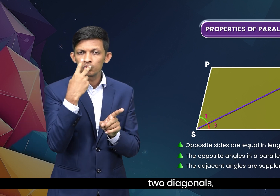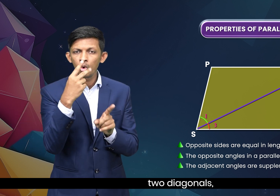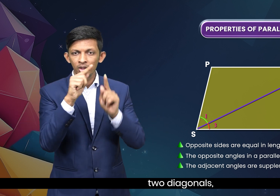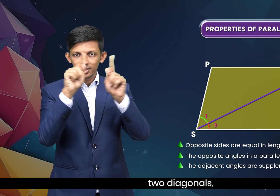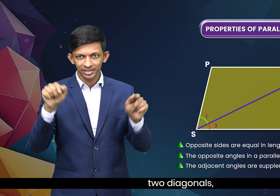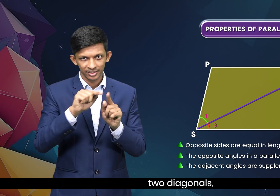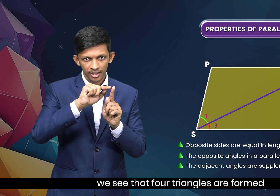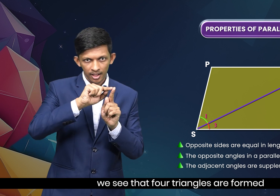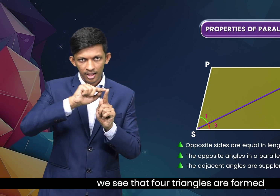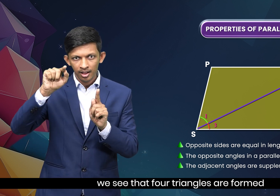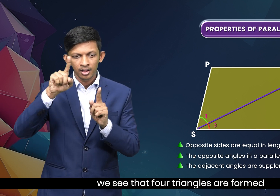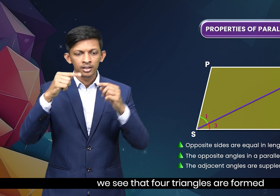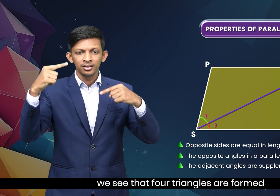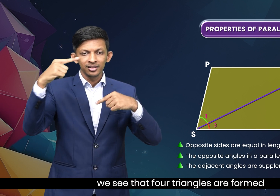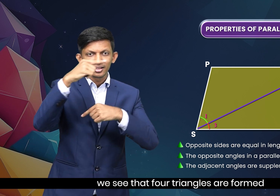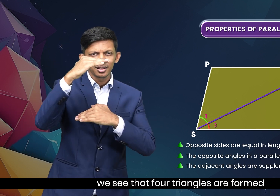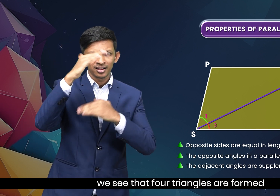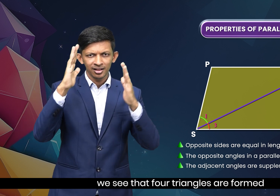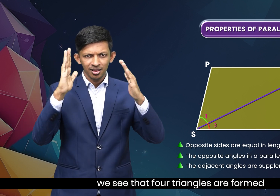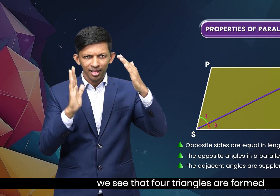diagonals, we see that four triangles are formed.